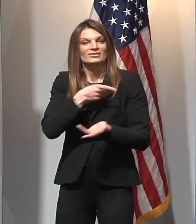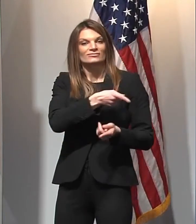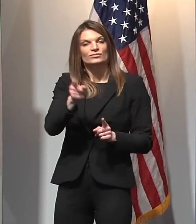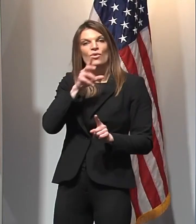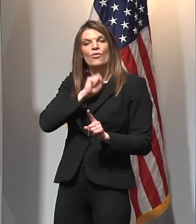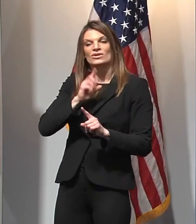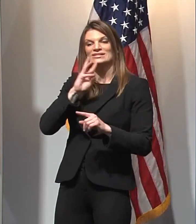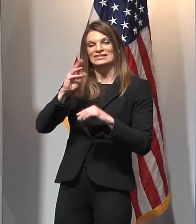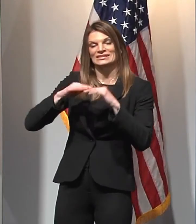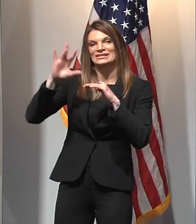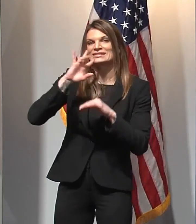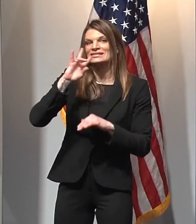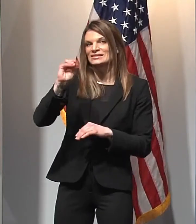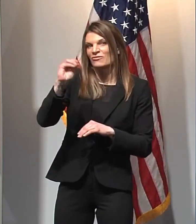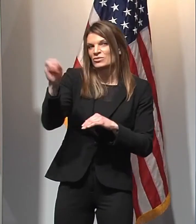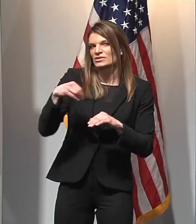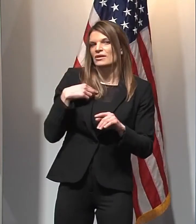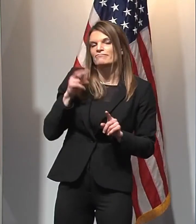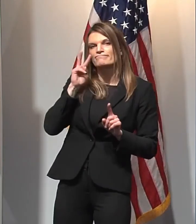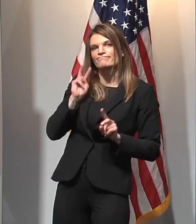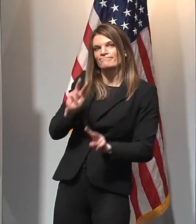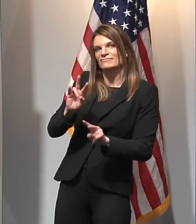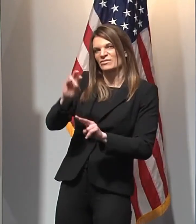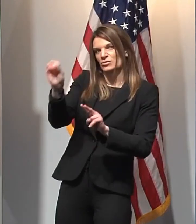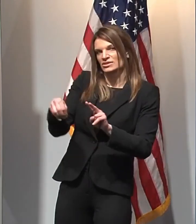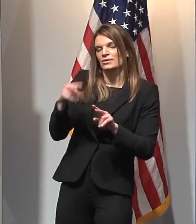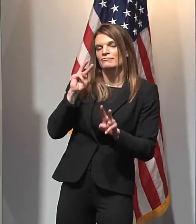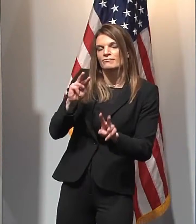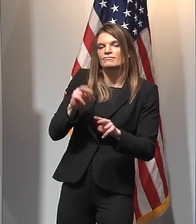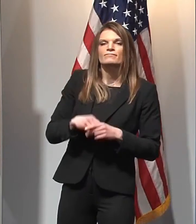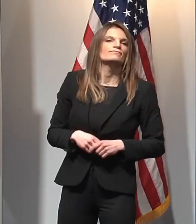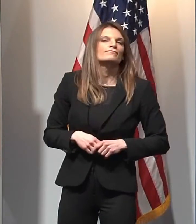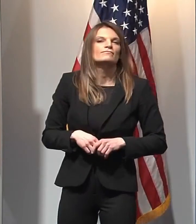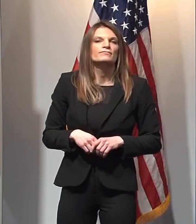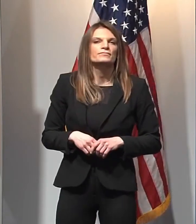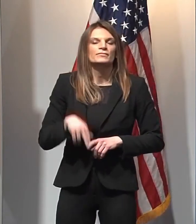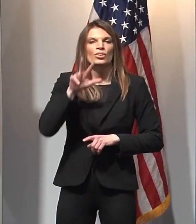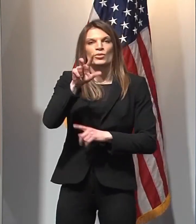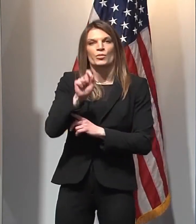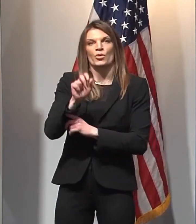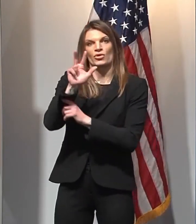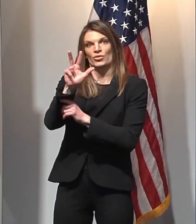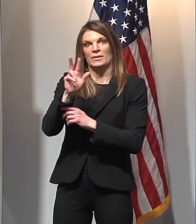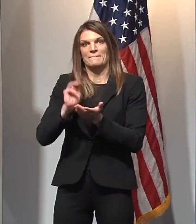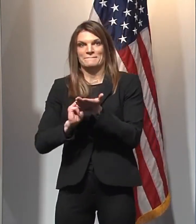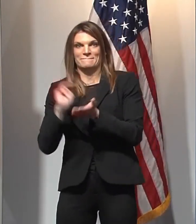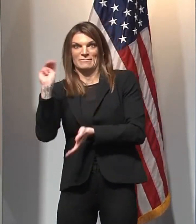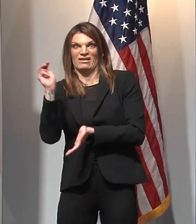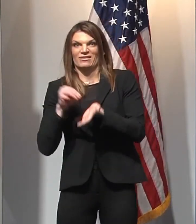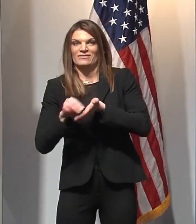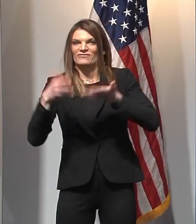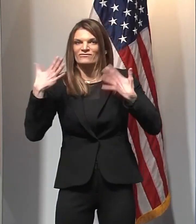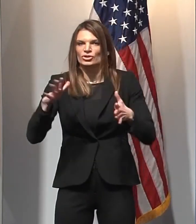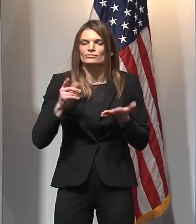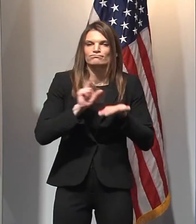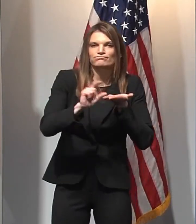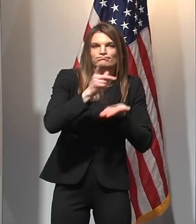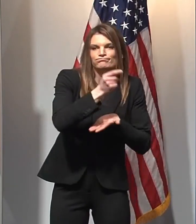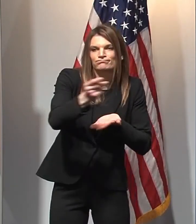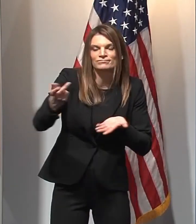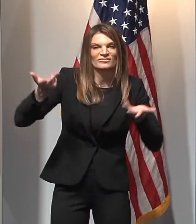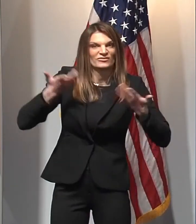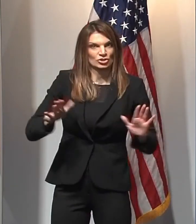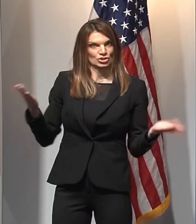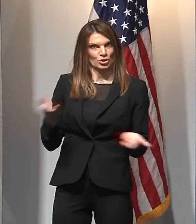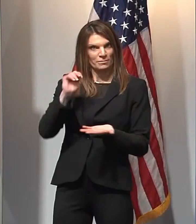aged 16 and up as quickly as possible. Over 3.3 million doses of the safe and effective vaccines have been